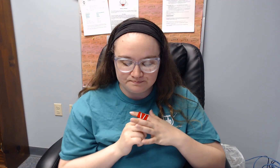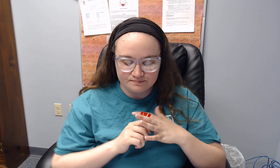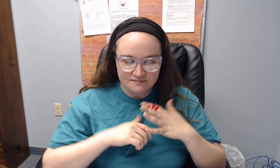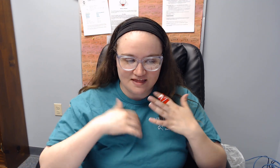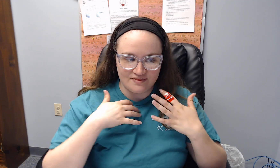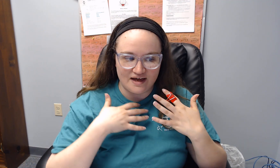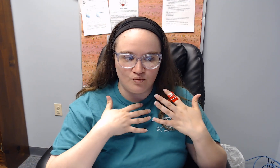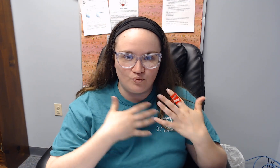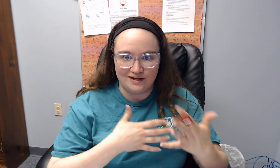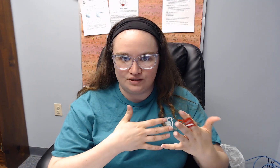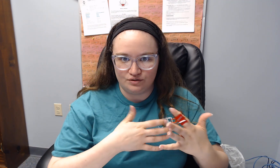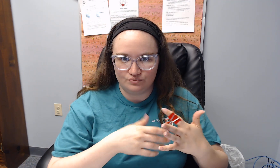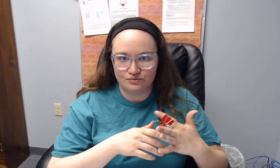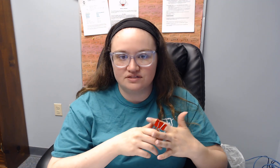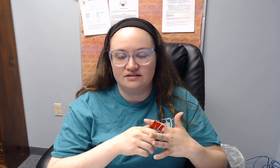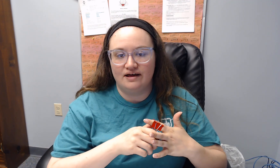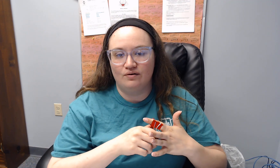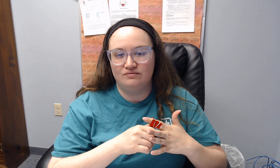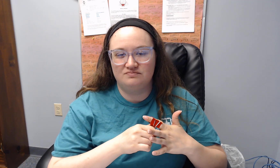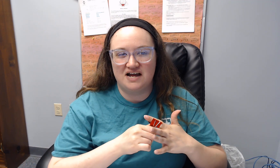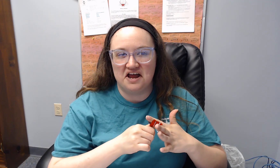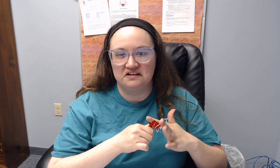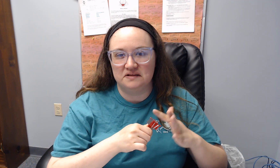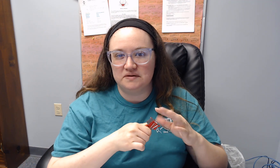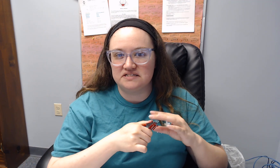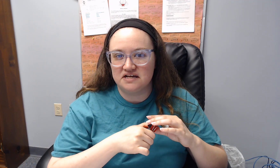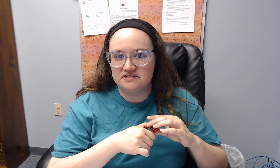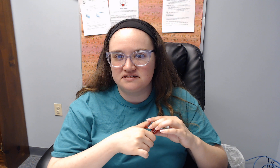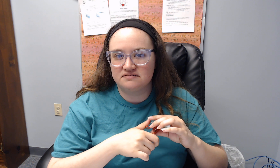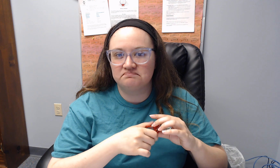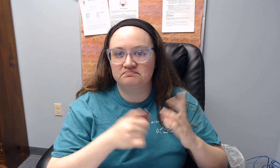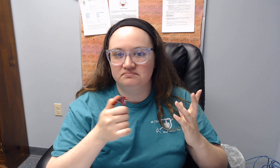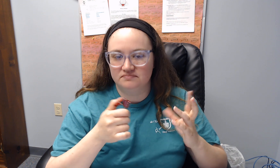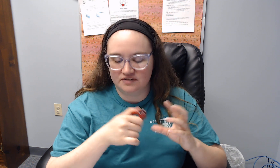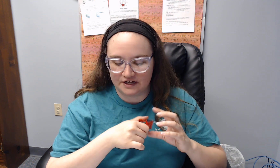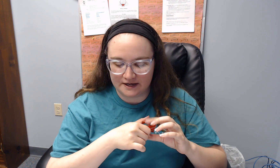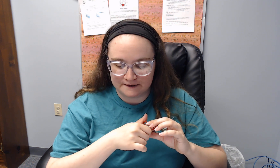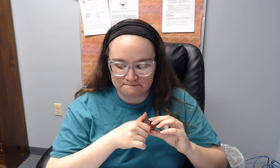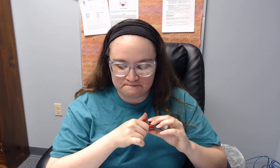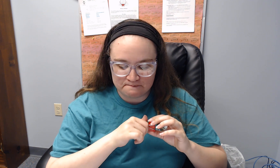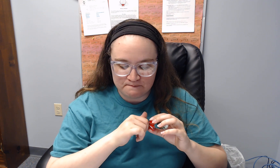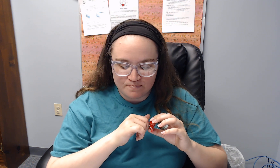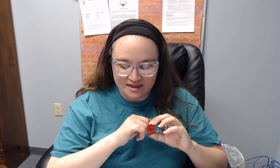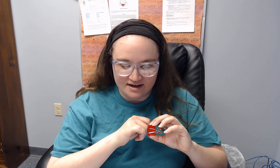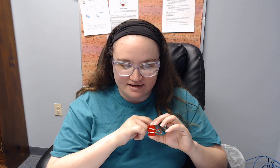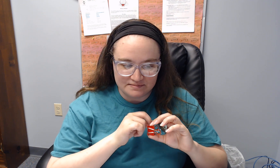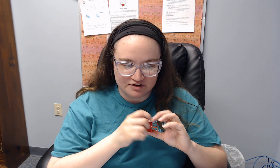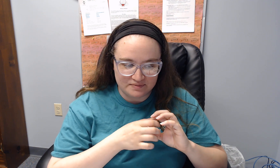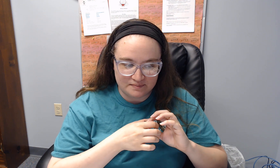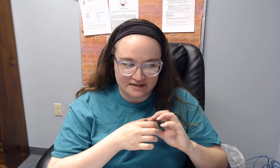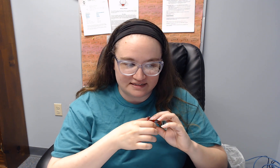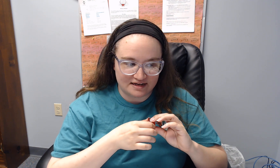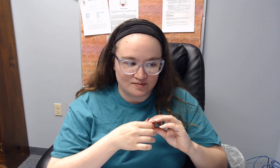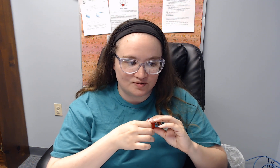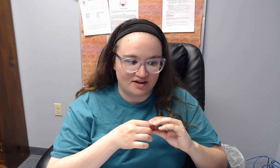that we use that kind of limit us. Okay. There have been many times when I've